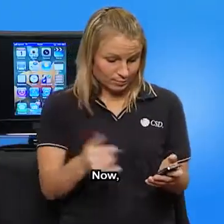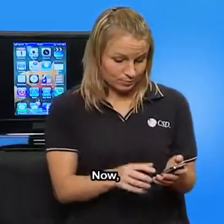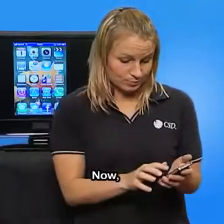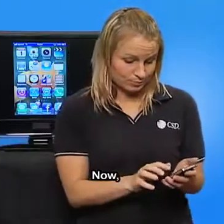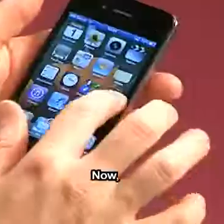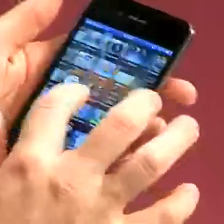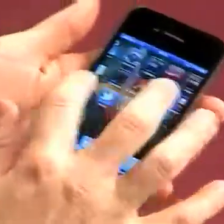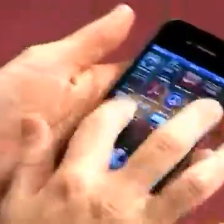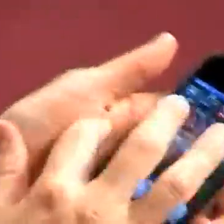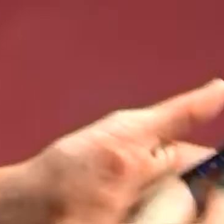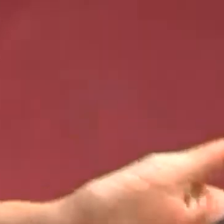Now,